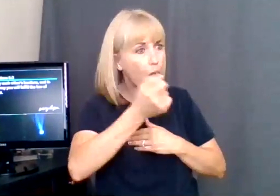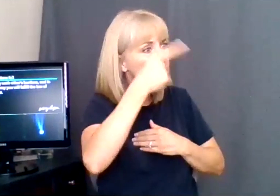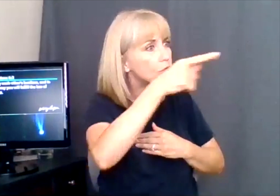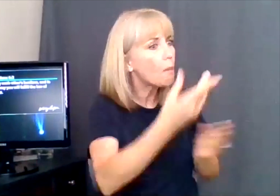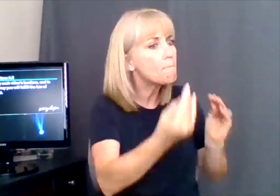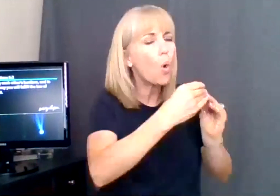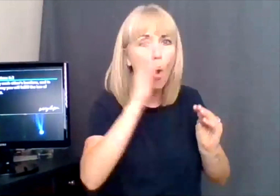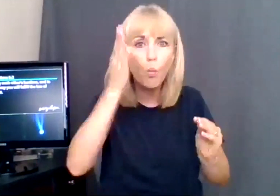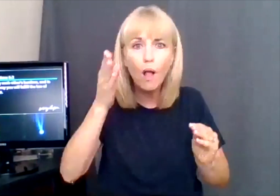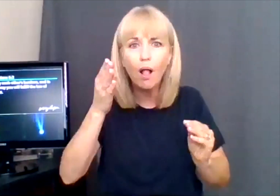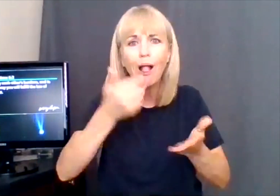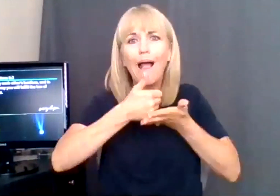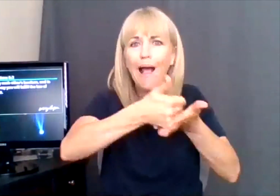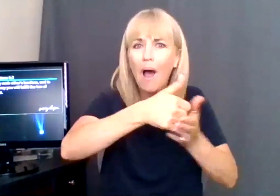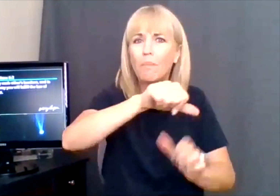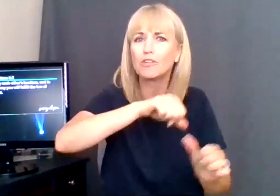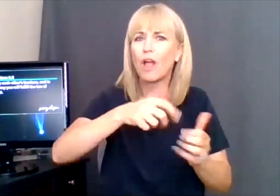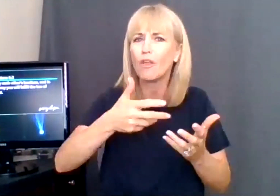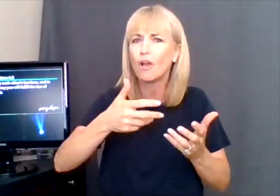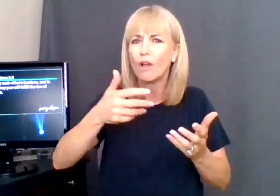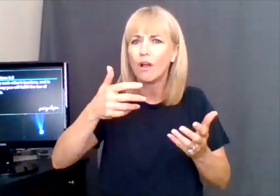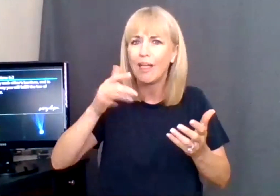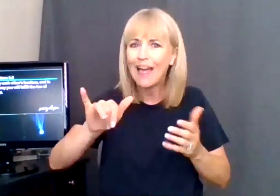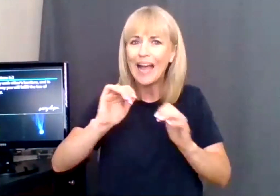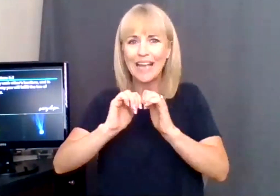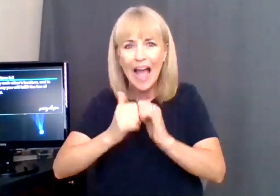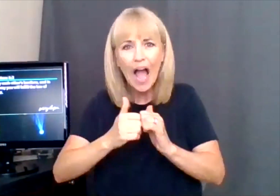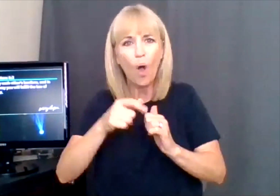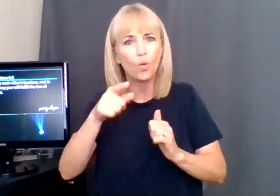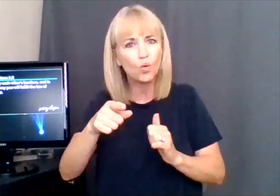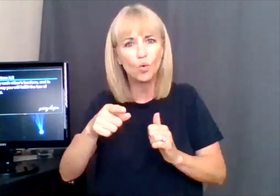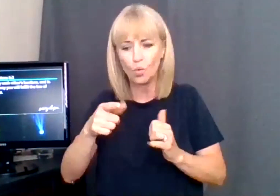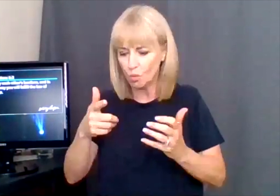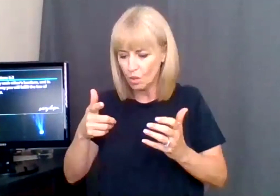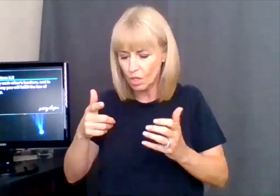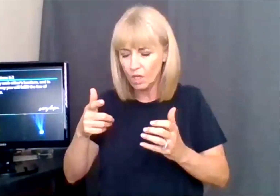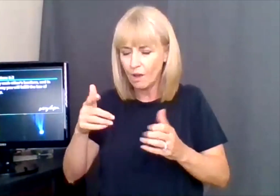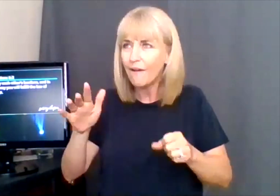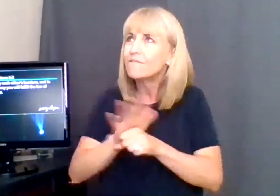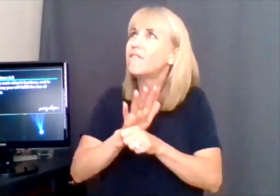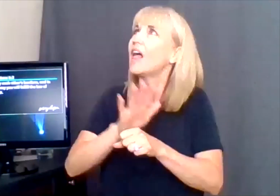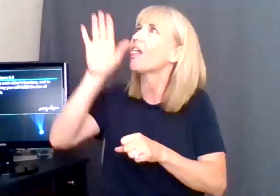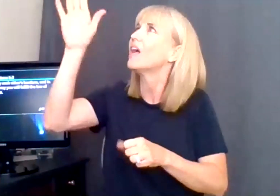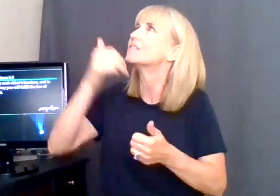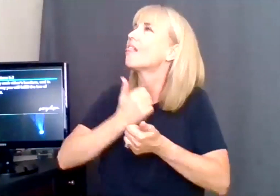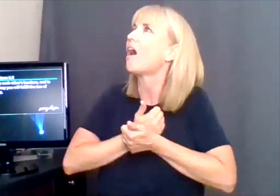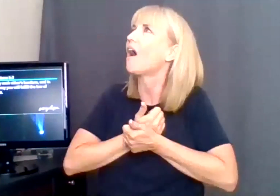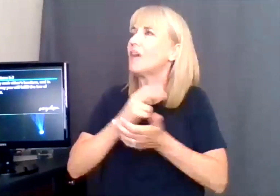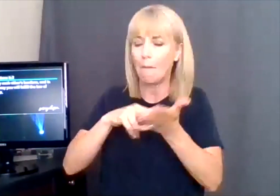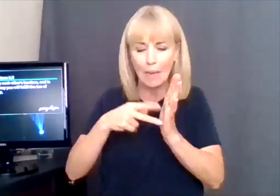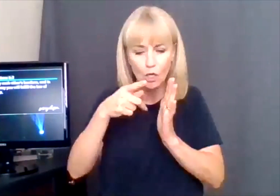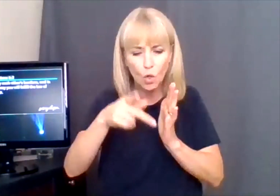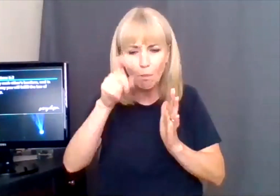Paul lays it out and says, that's how we fulfill God's love. It's that we learn to carry. That means you have to understand what the other person's burdens